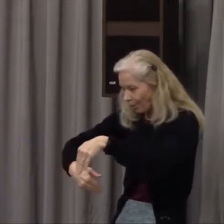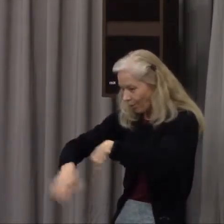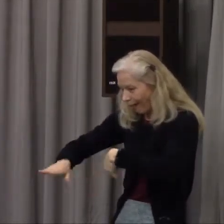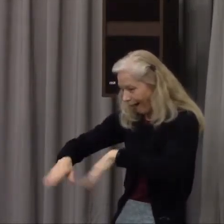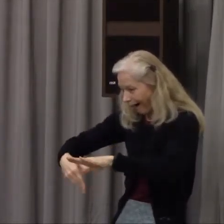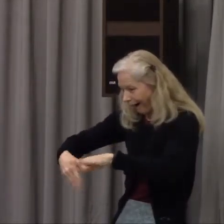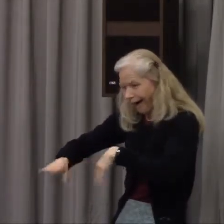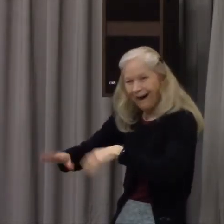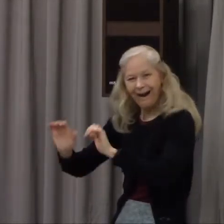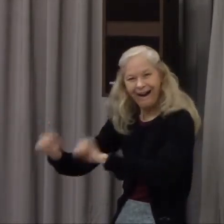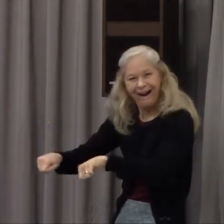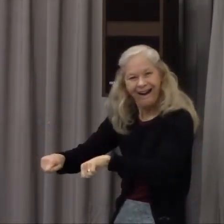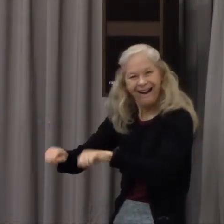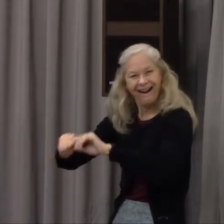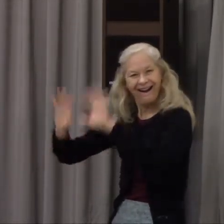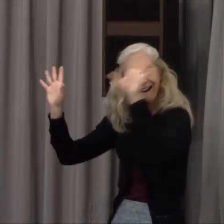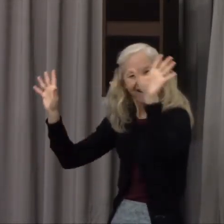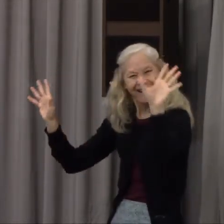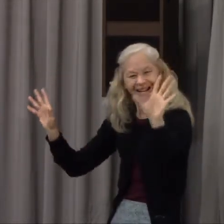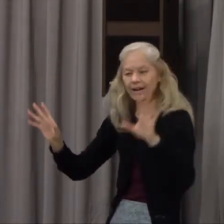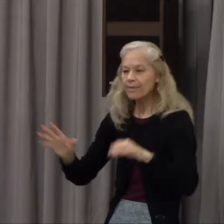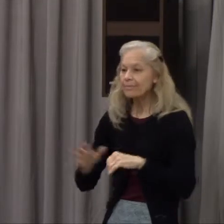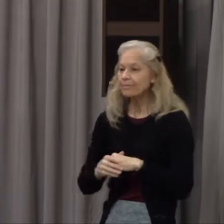it's like a food that cheers the heart.